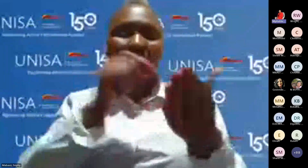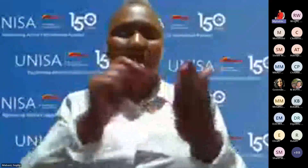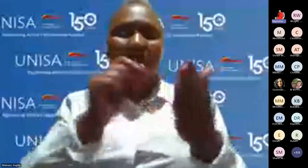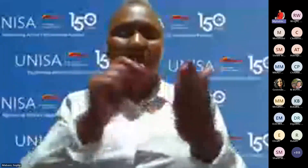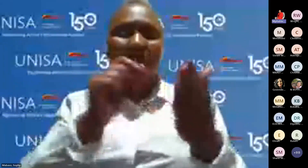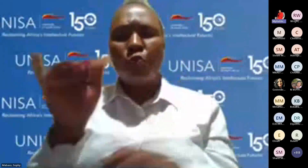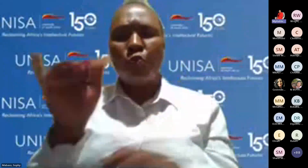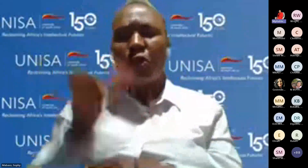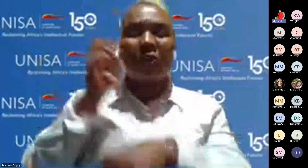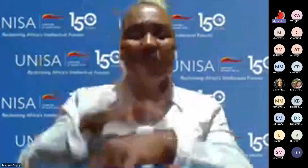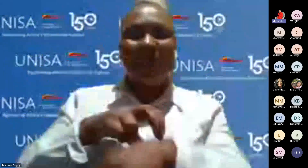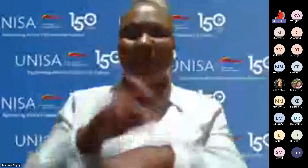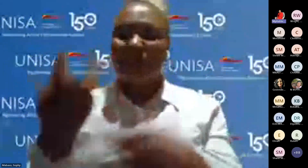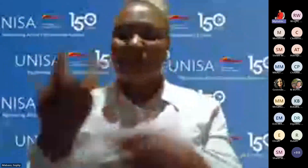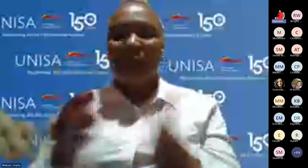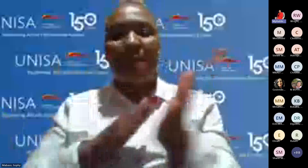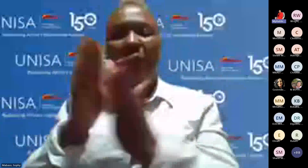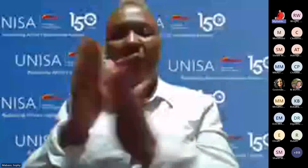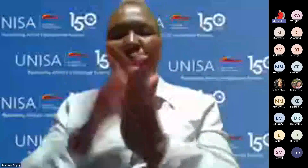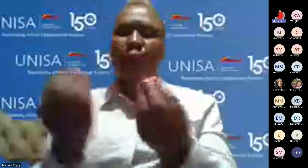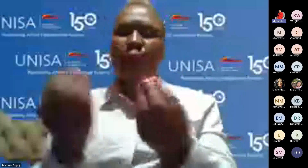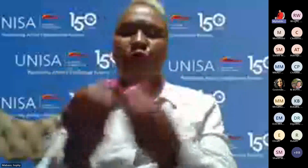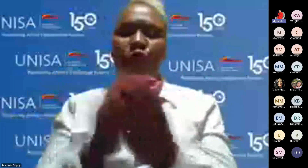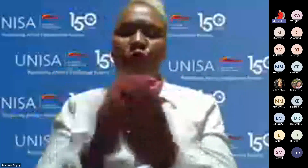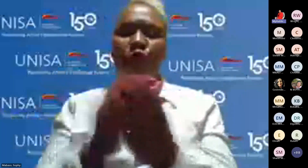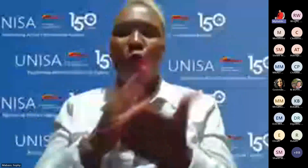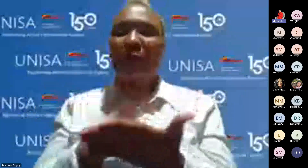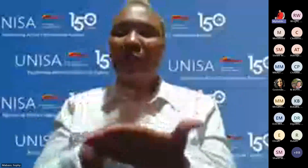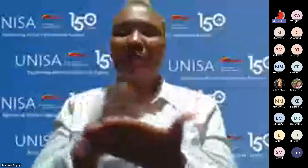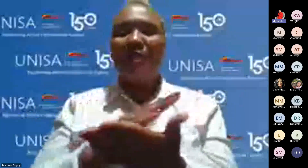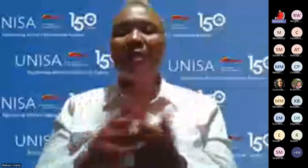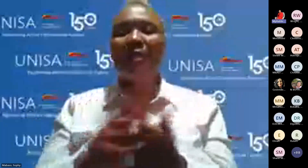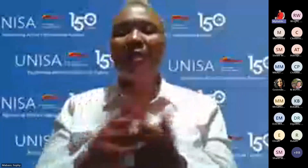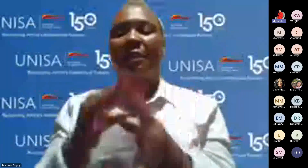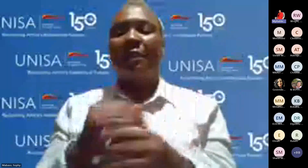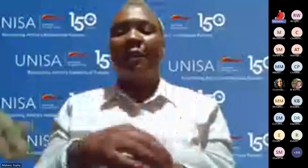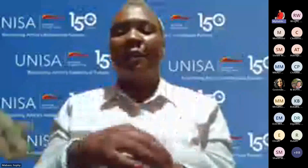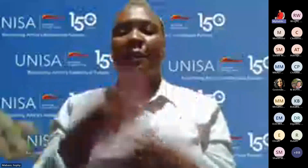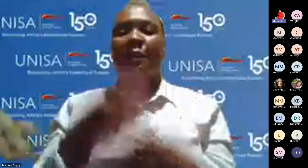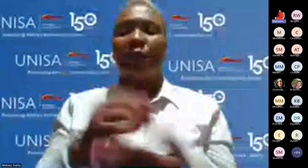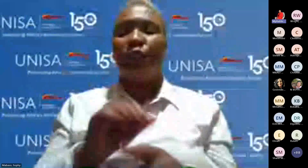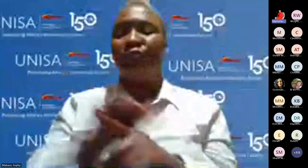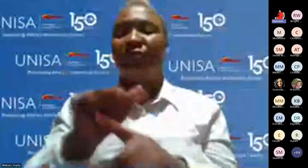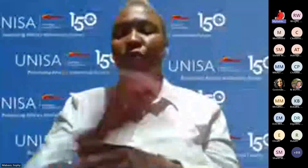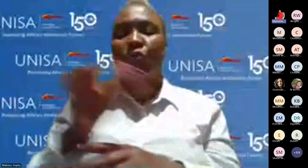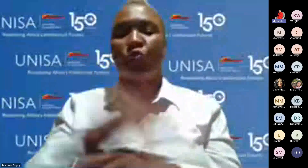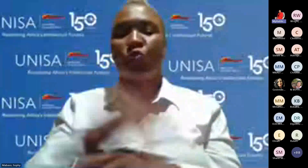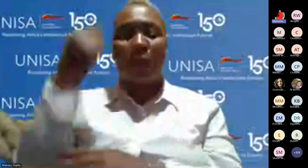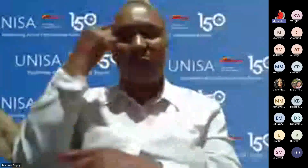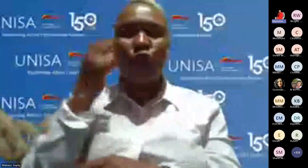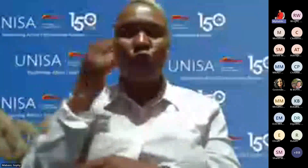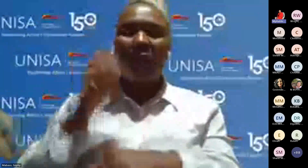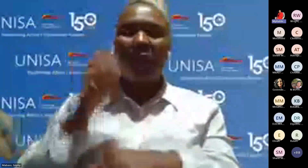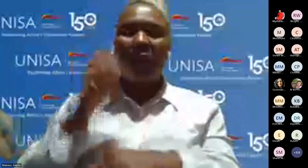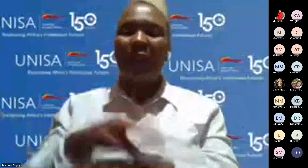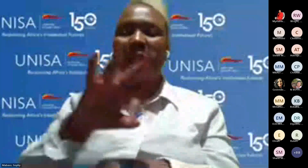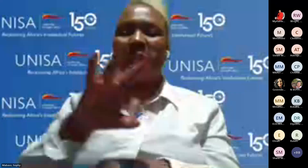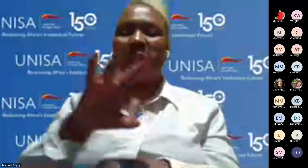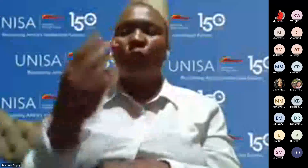need. You can print out few pages that are going to jog your memory. You don't need the whole 320. Thank